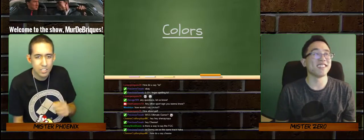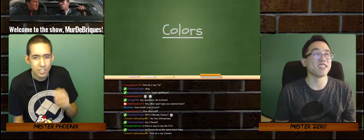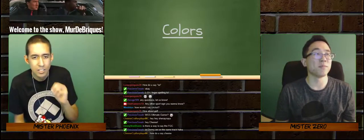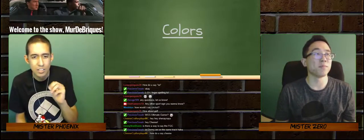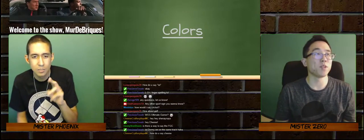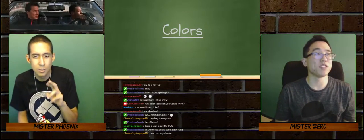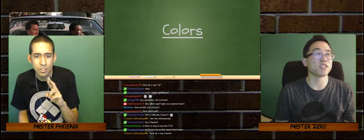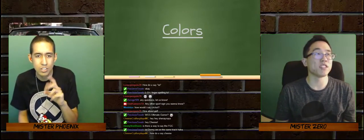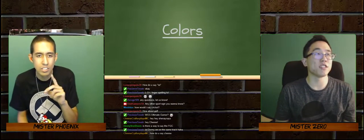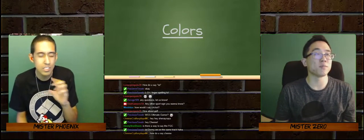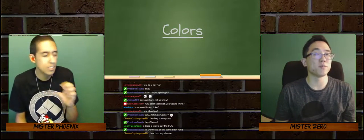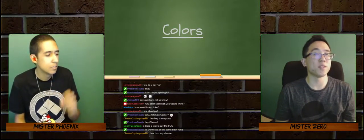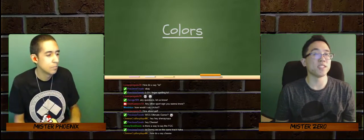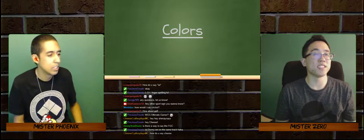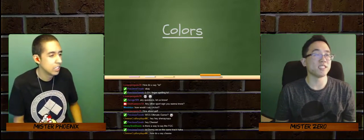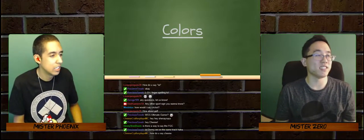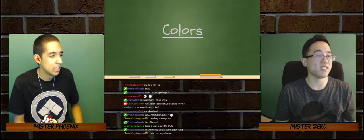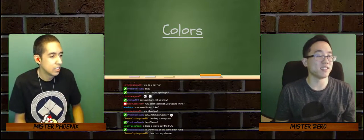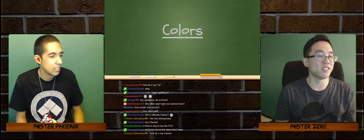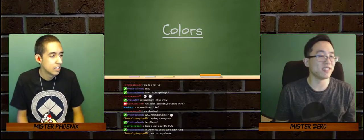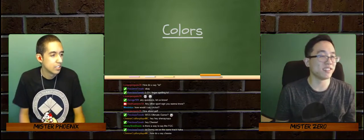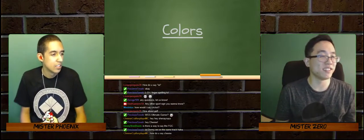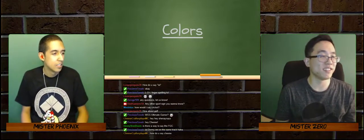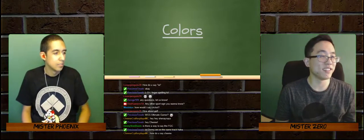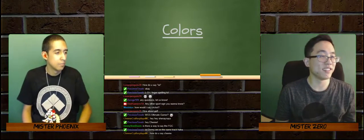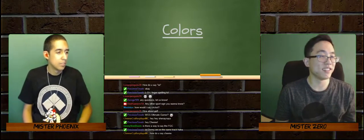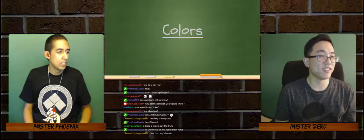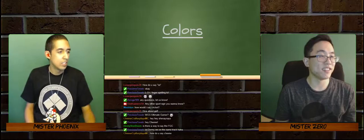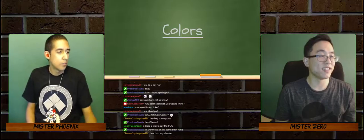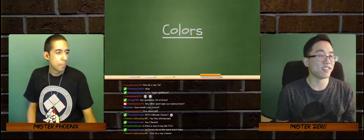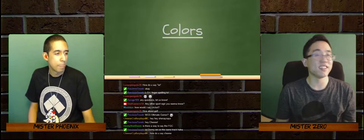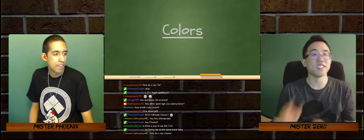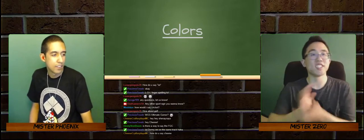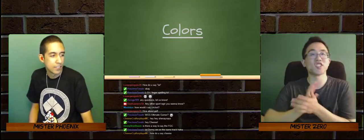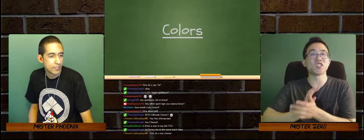Verde? Murde? Verde. Verde.